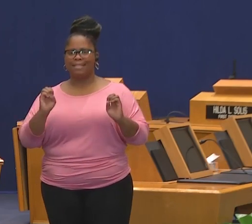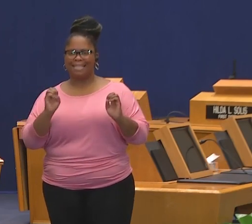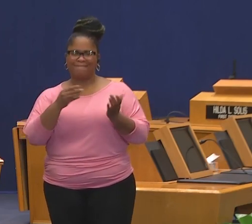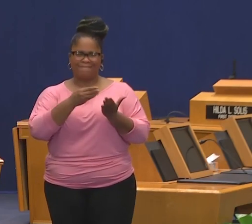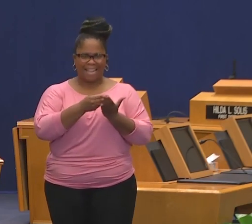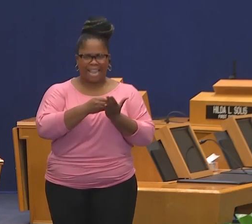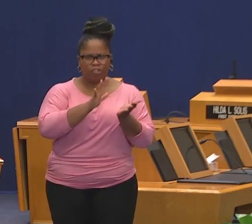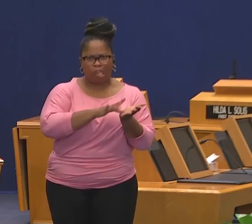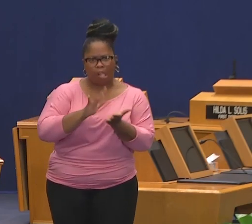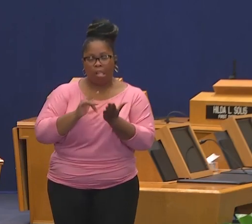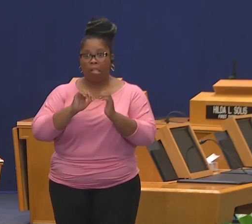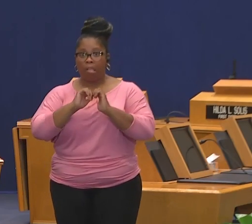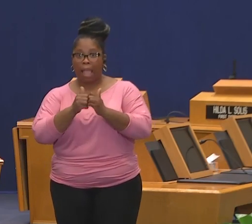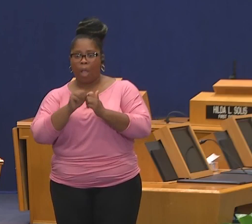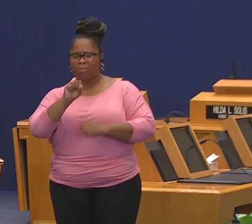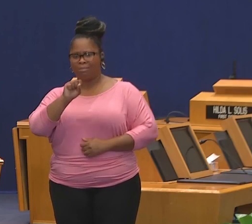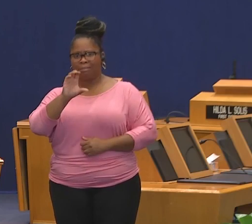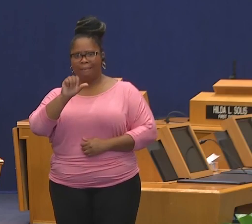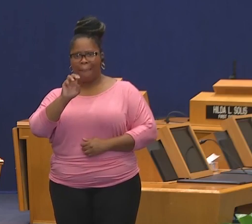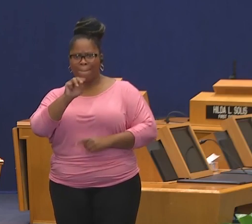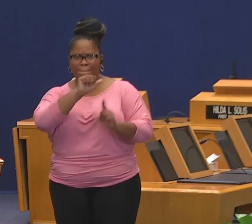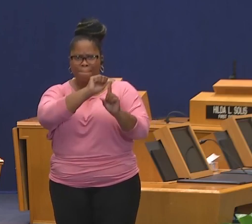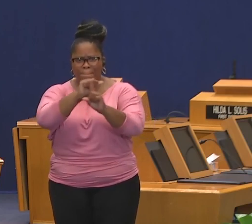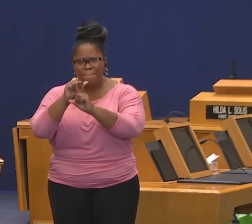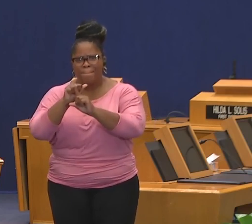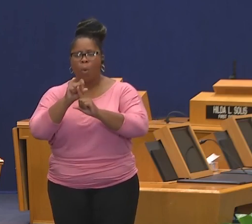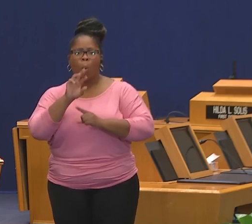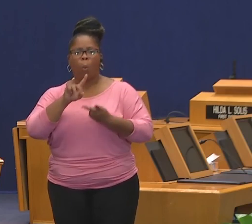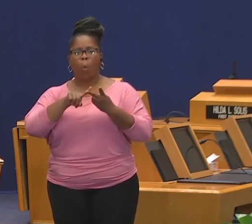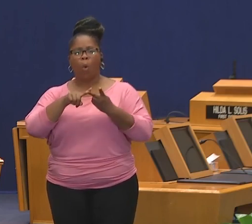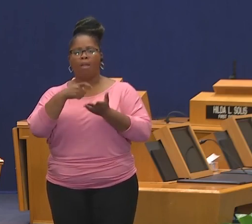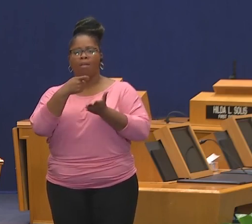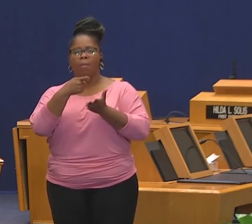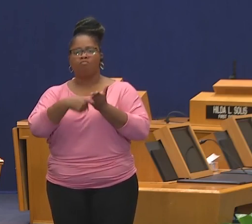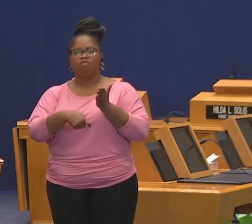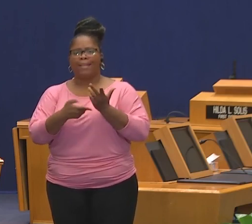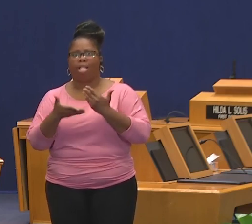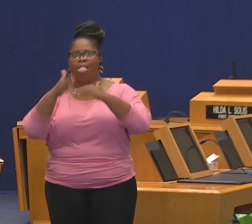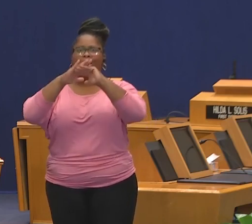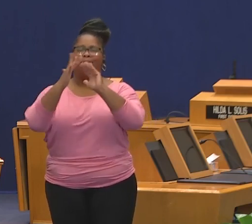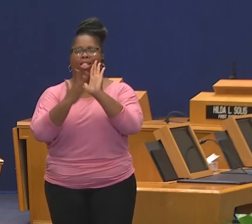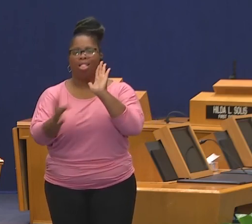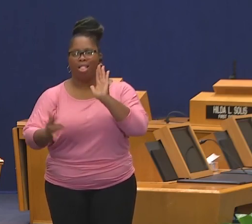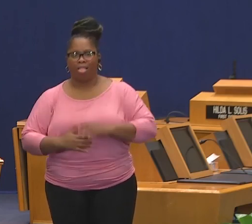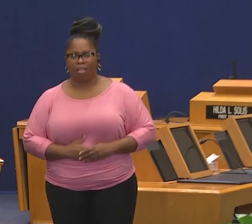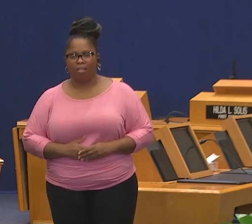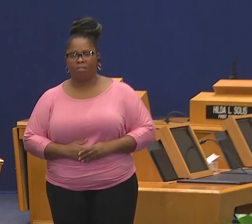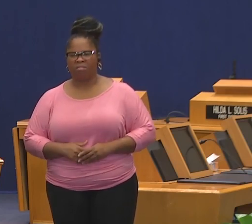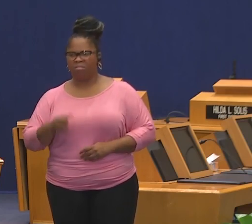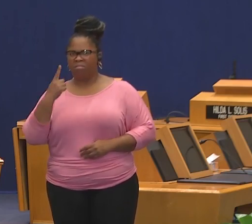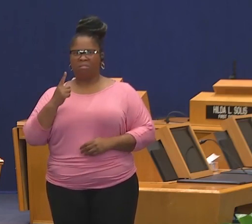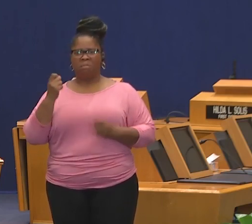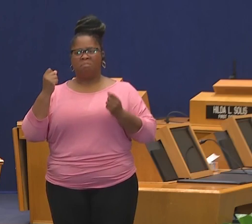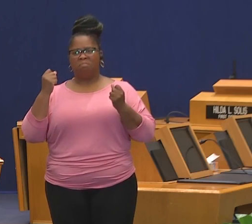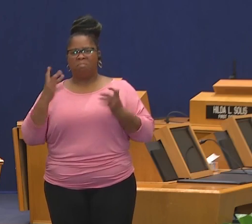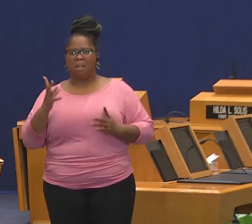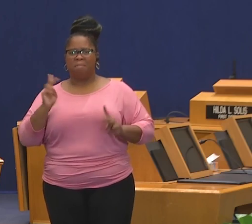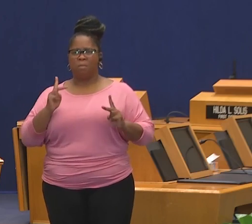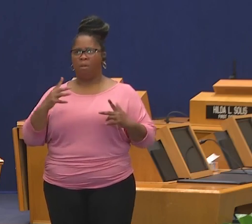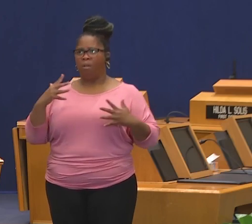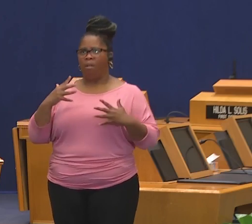through scams or price gouging. The fear associated with this pandemic has given scam artists